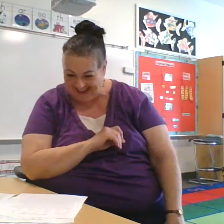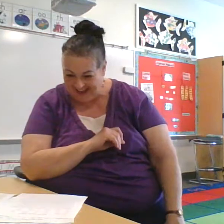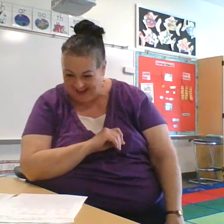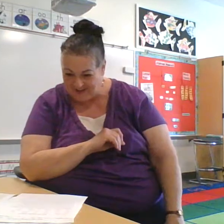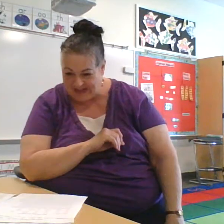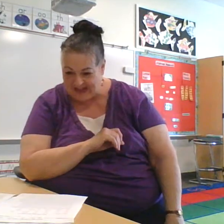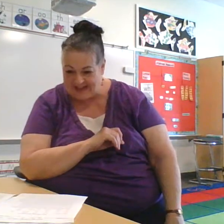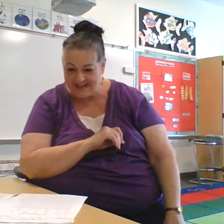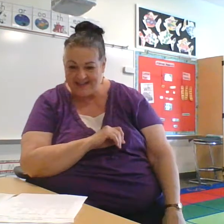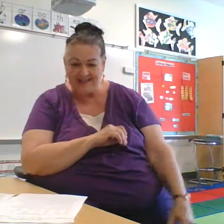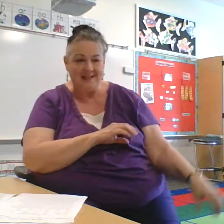Oh, Okay.